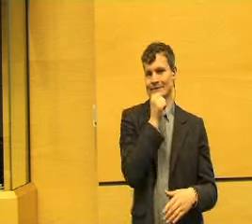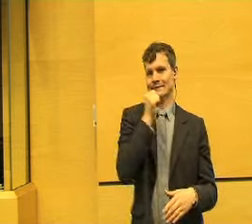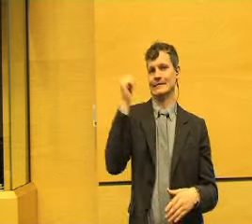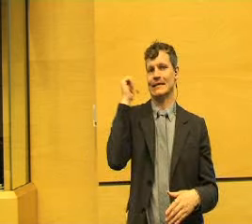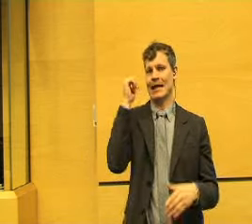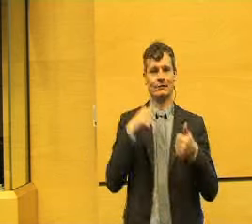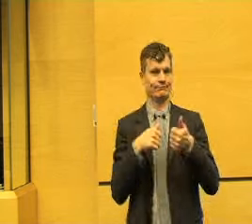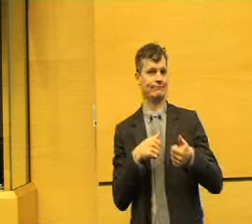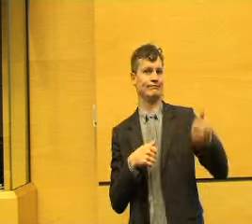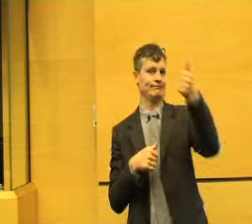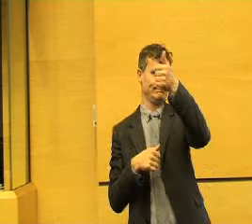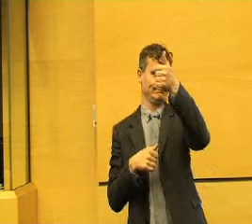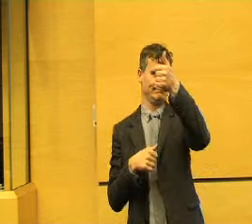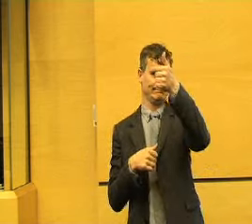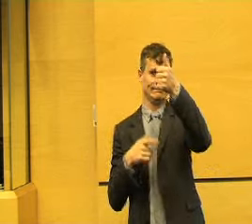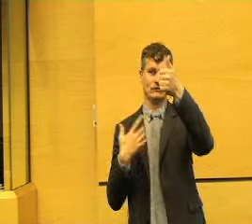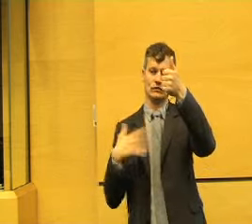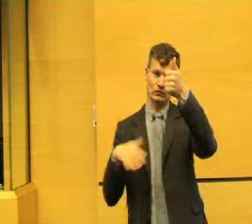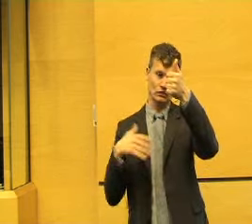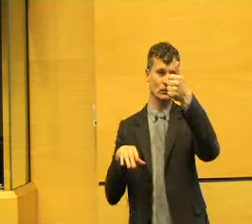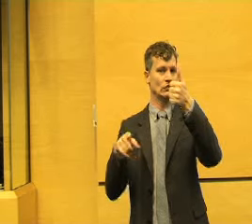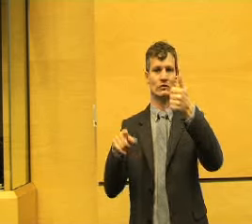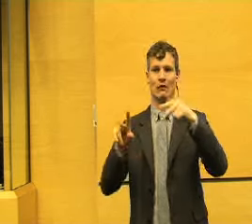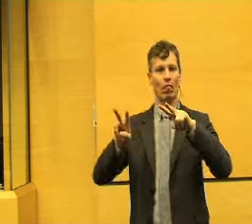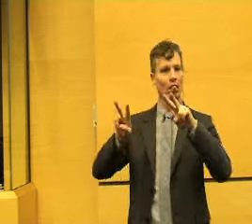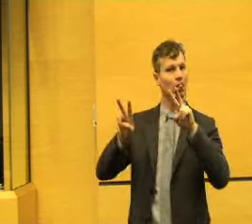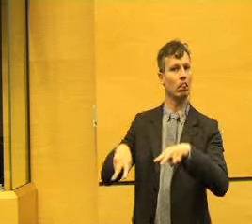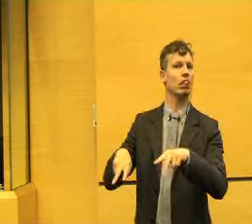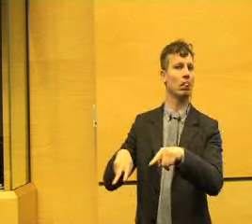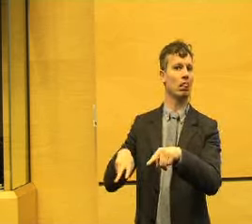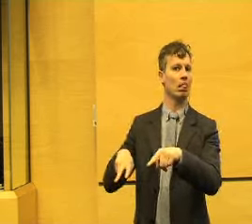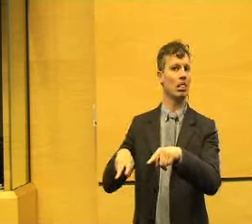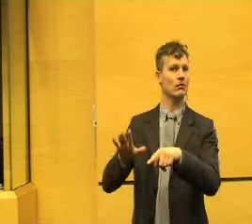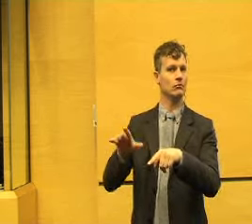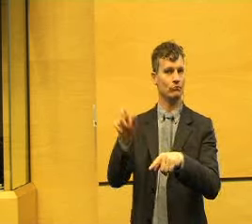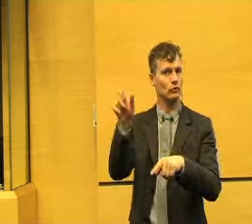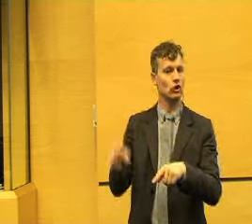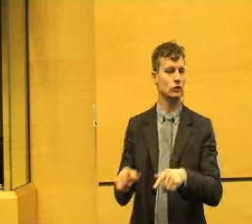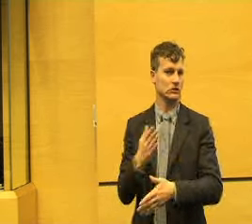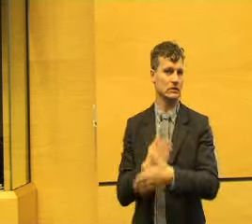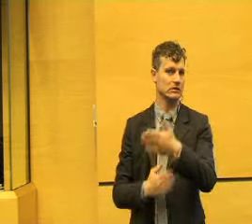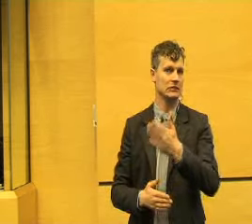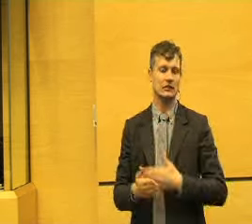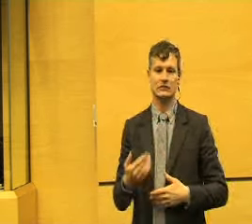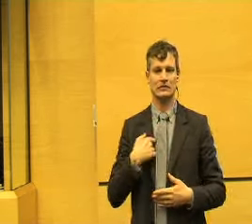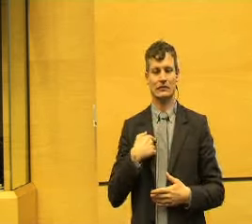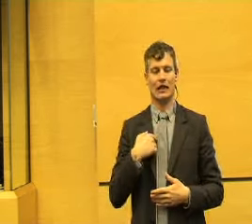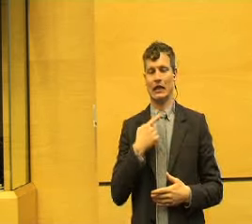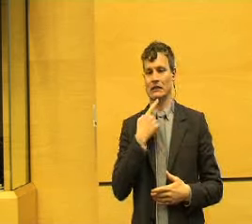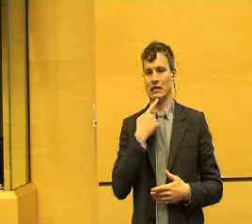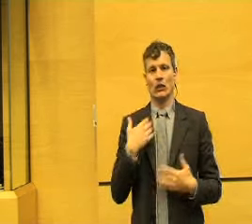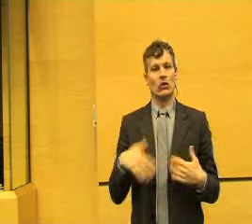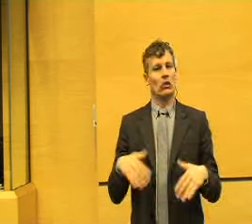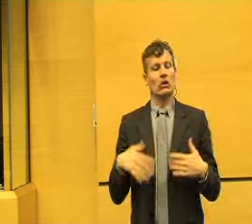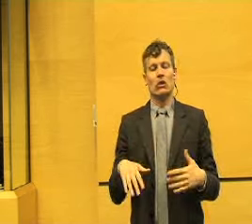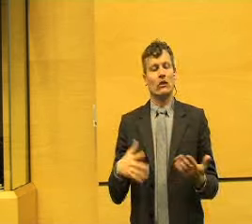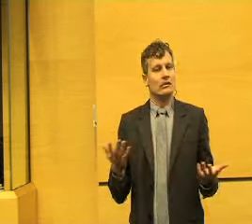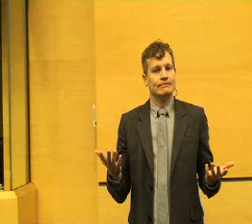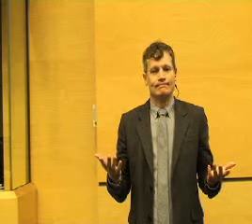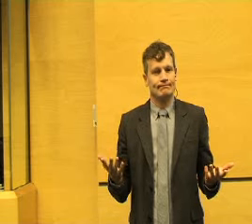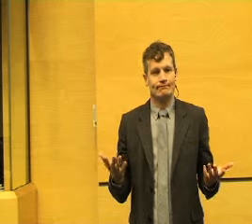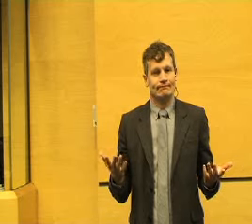one of its members with disabilities. I have to say that it is extremely